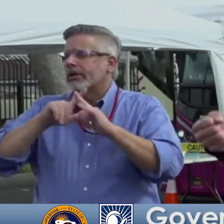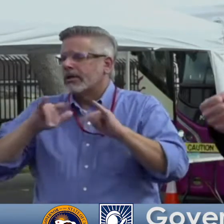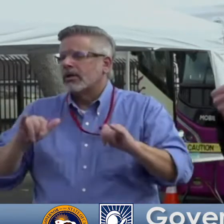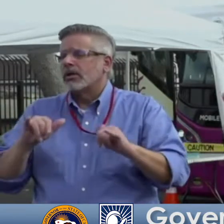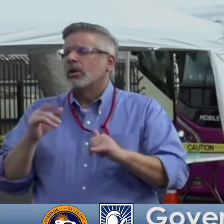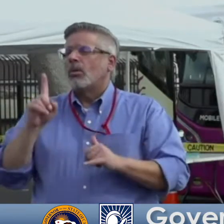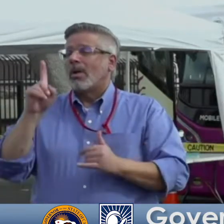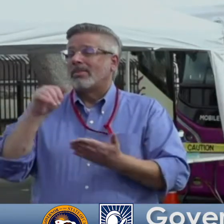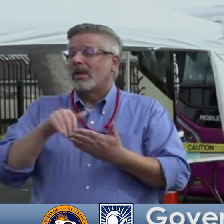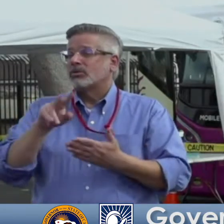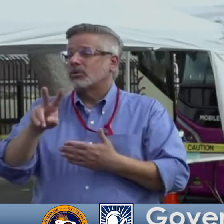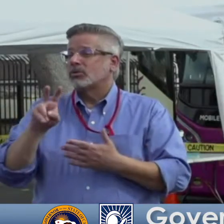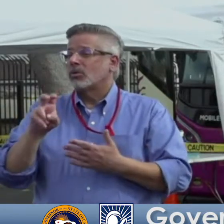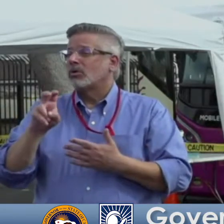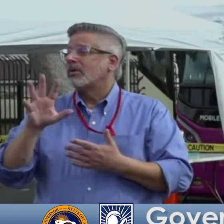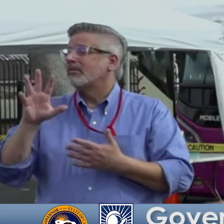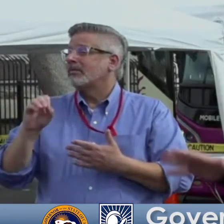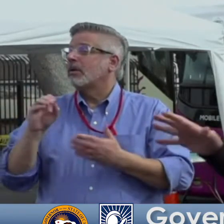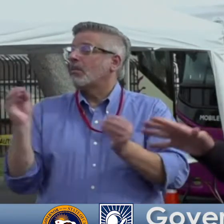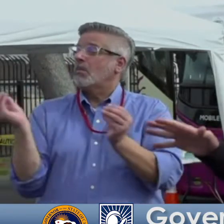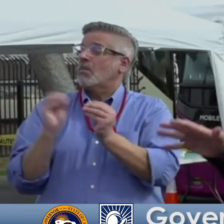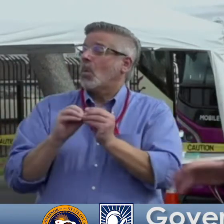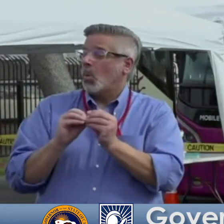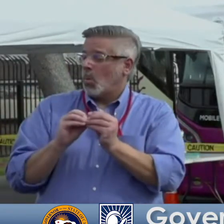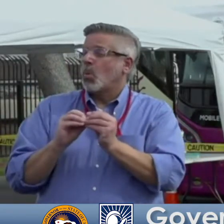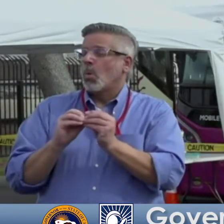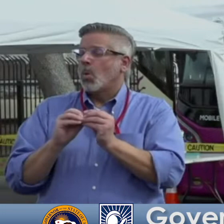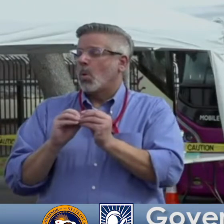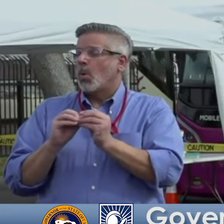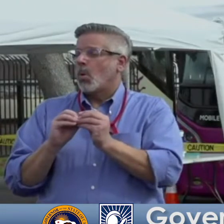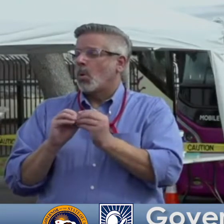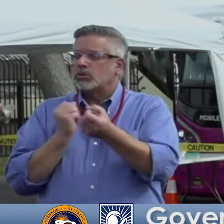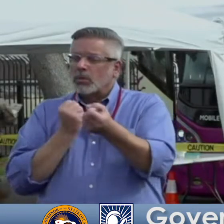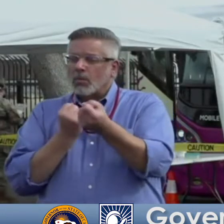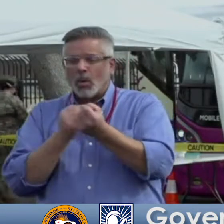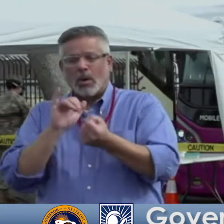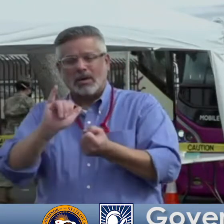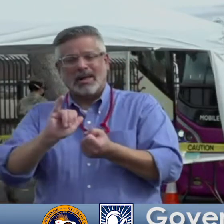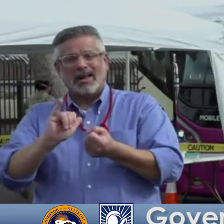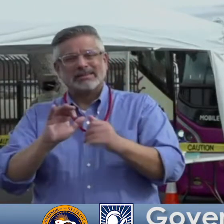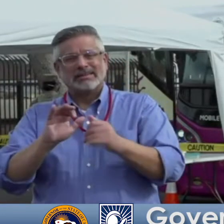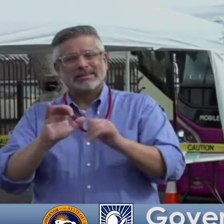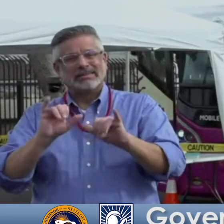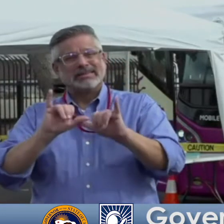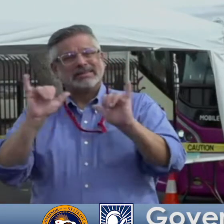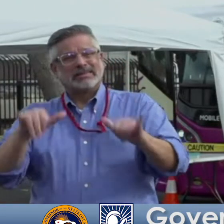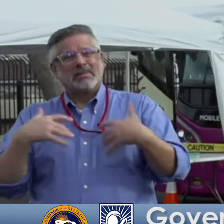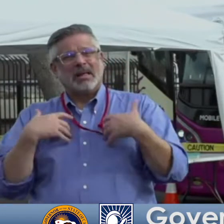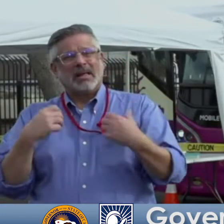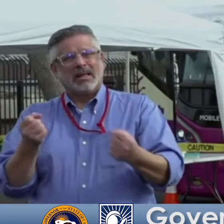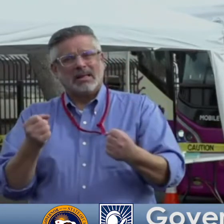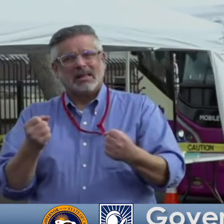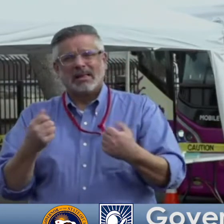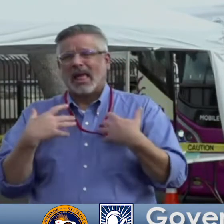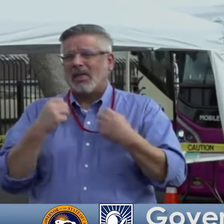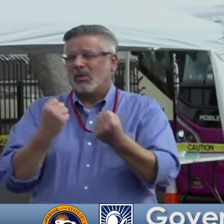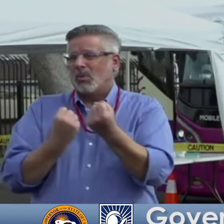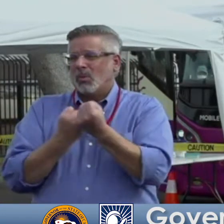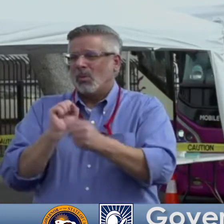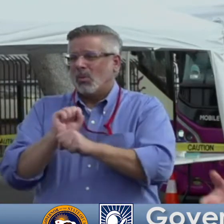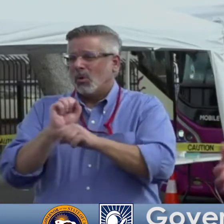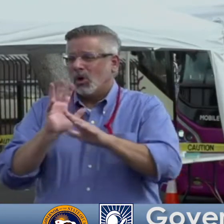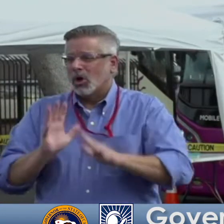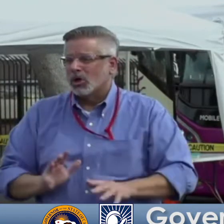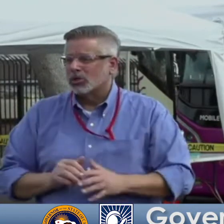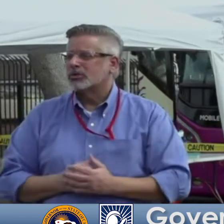that we'll be bringing in to help support our healthcare system and to support our healthcare workers. We